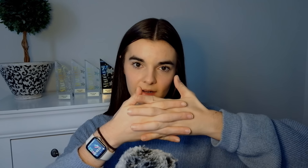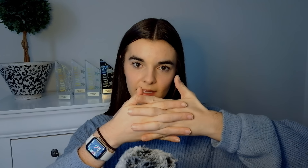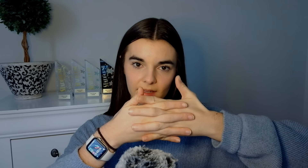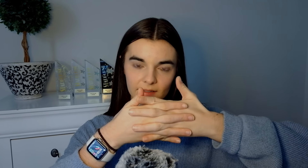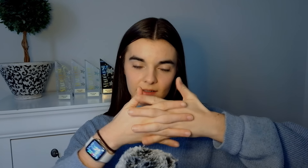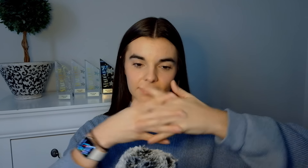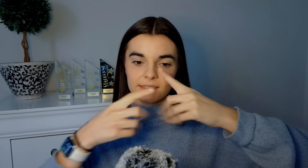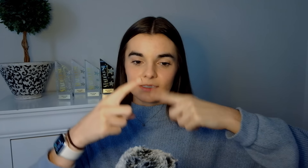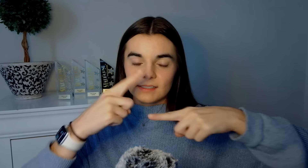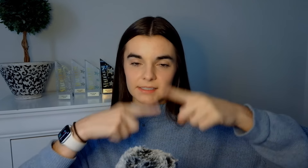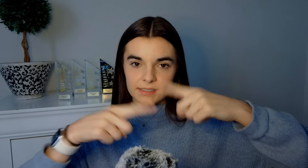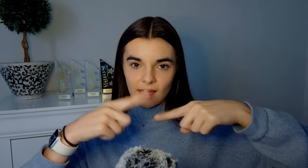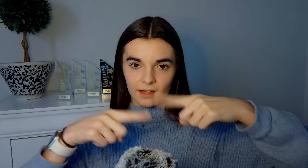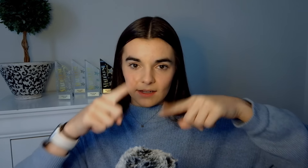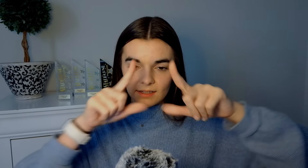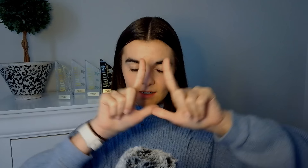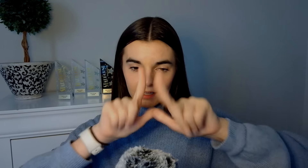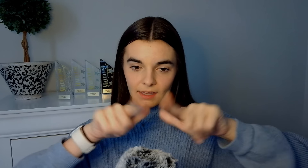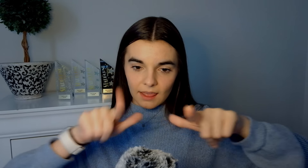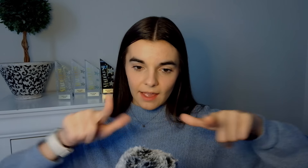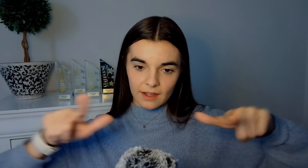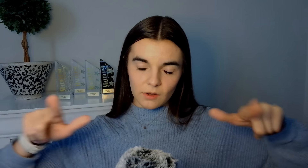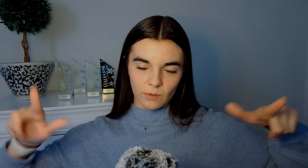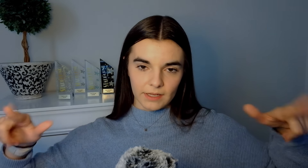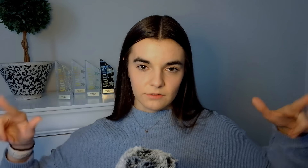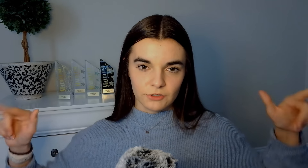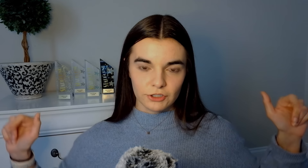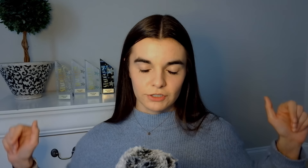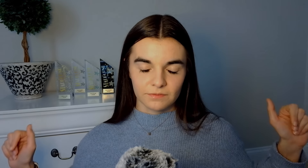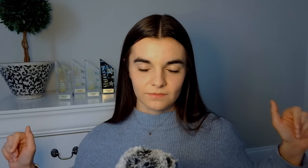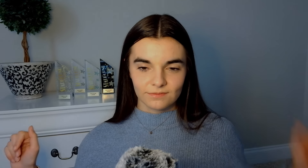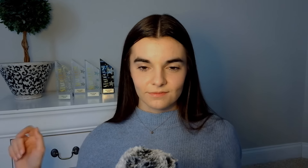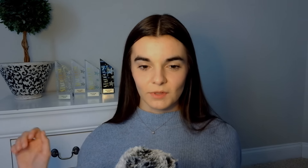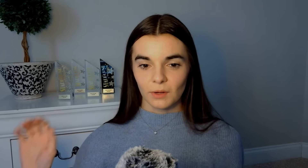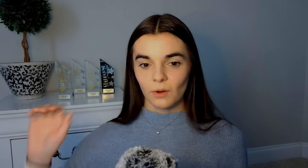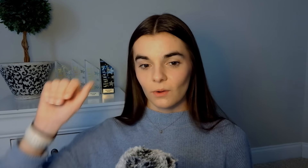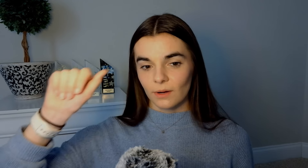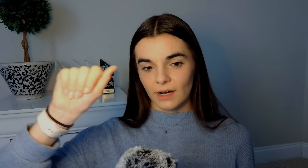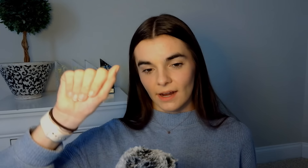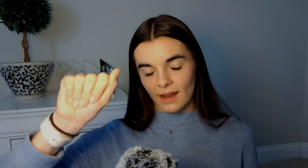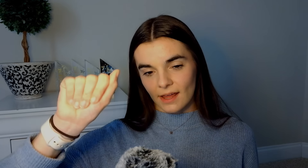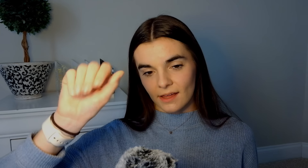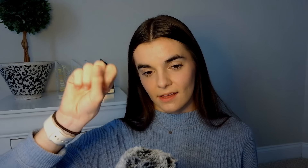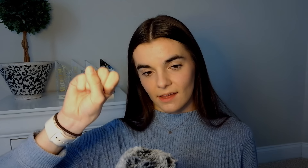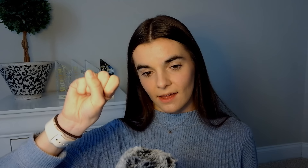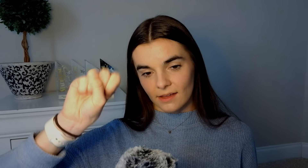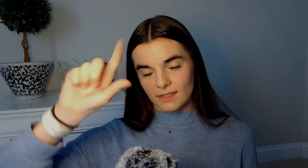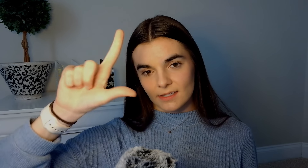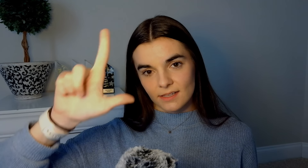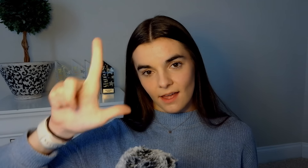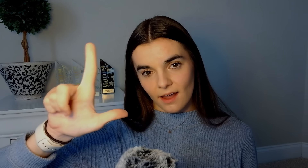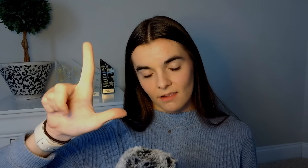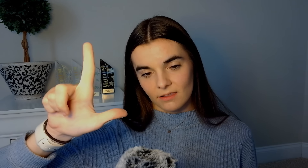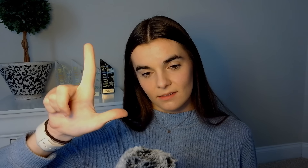American Sign Language, or ASL.